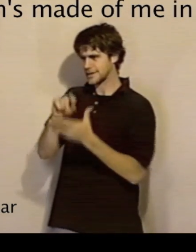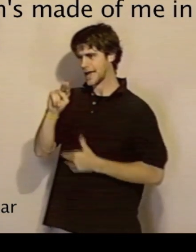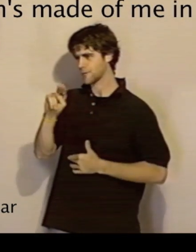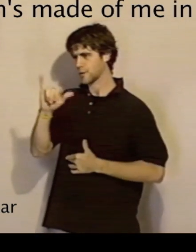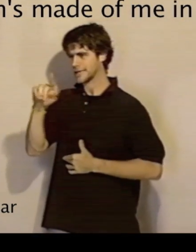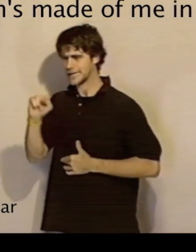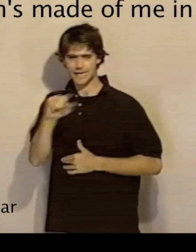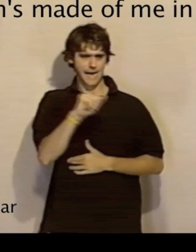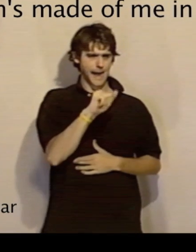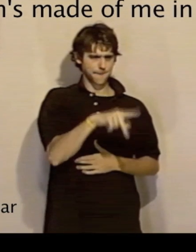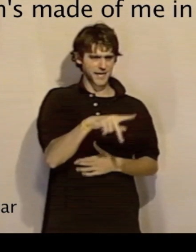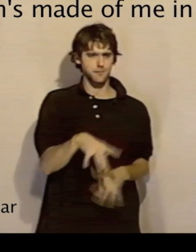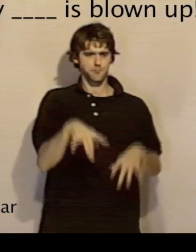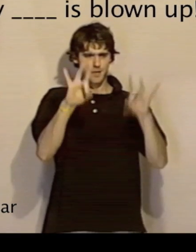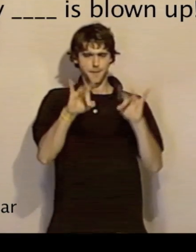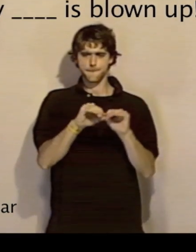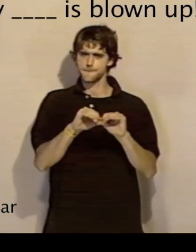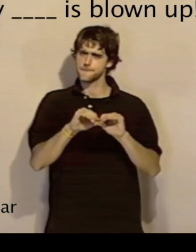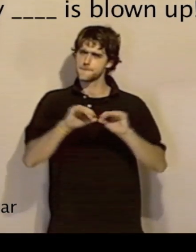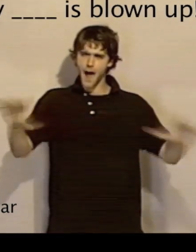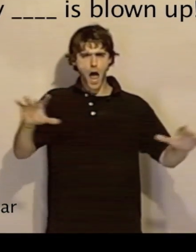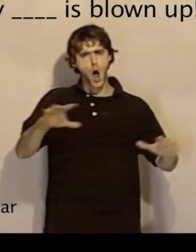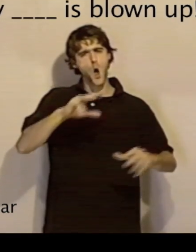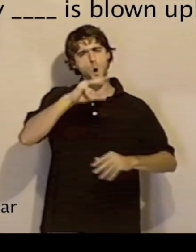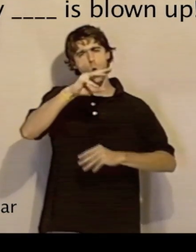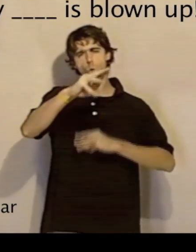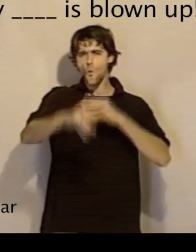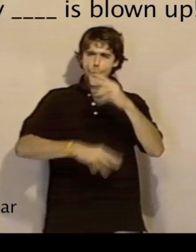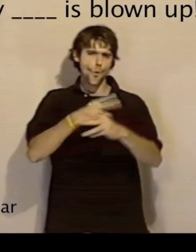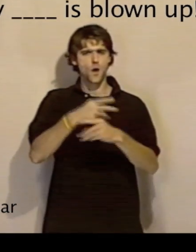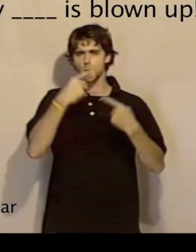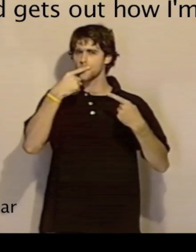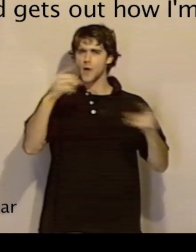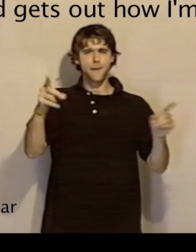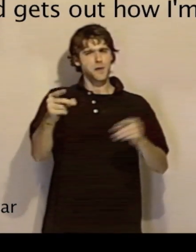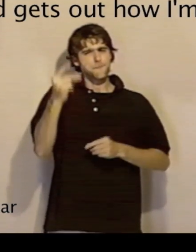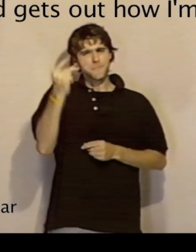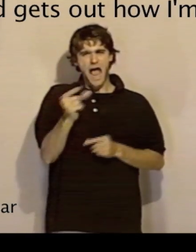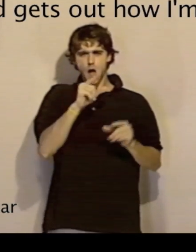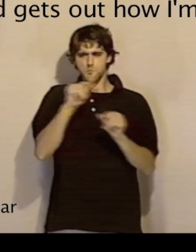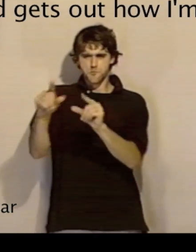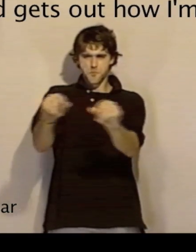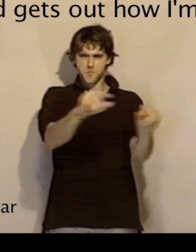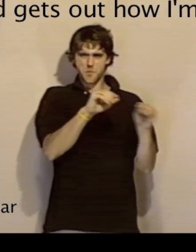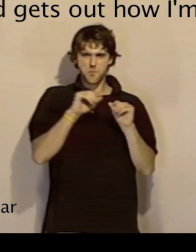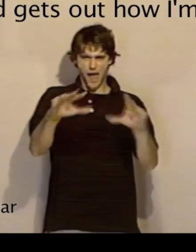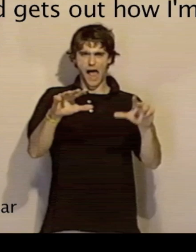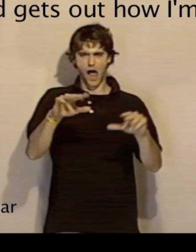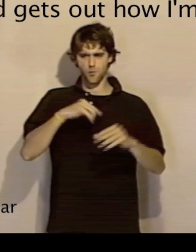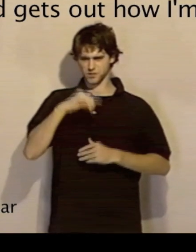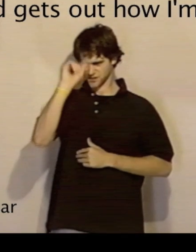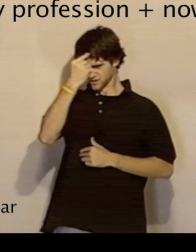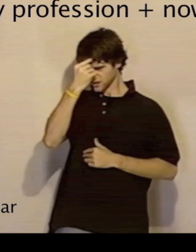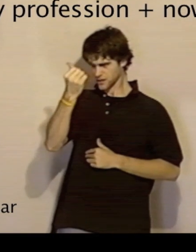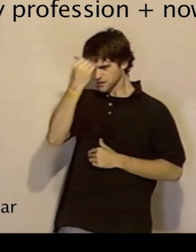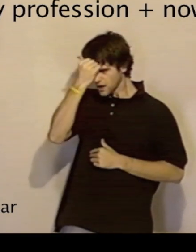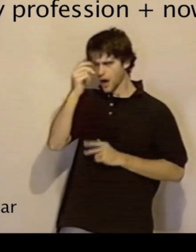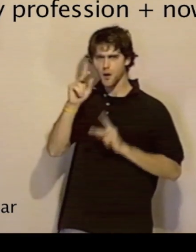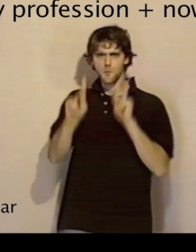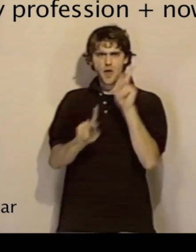made the feeling in white teeth. If you fix it up and now my team is blown up, I'm no worldwide, but word gets out. I'm a nerd and a lout.